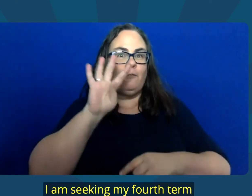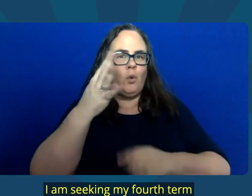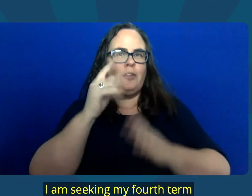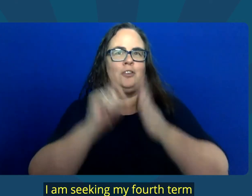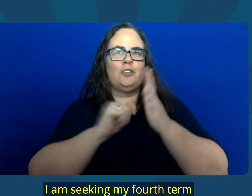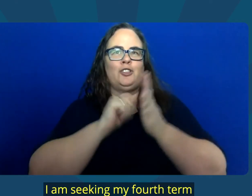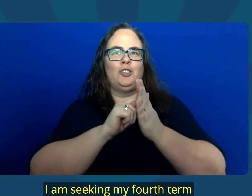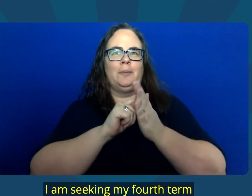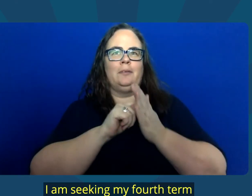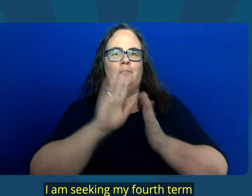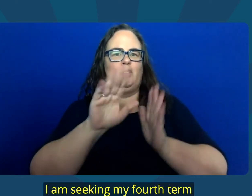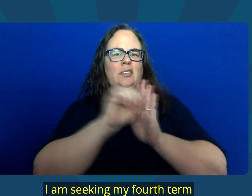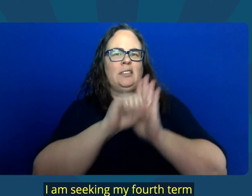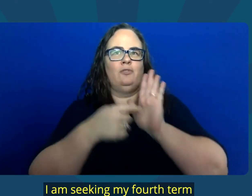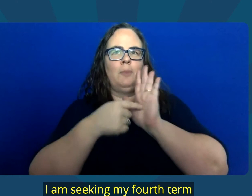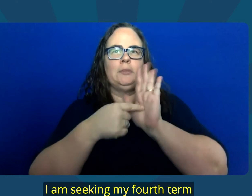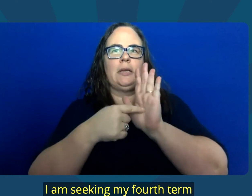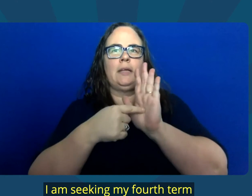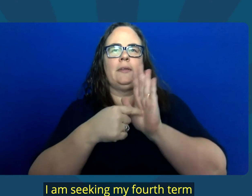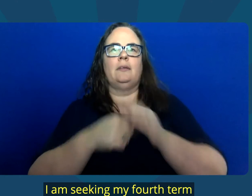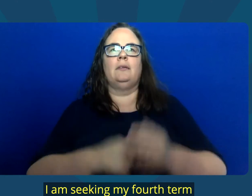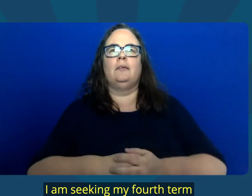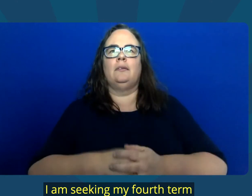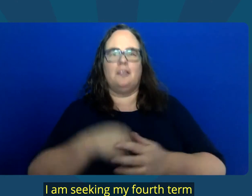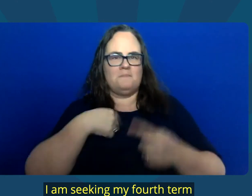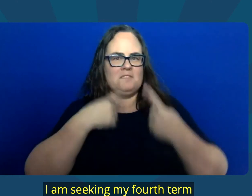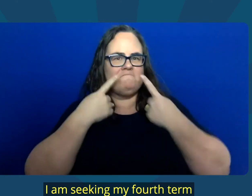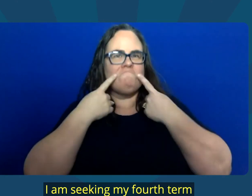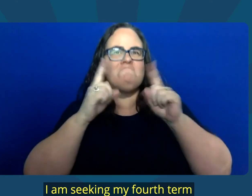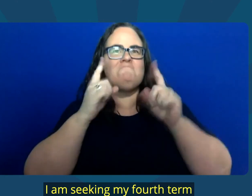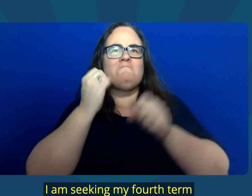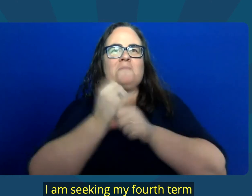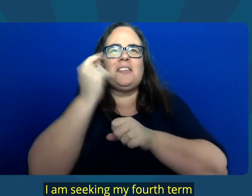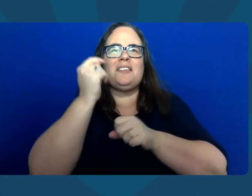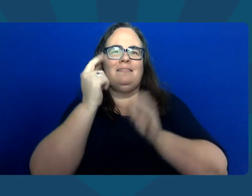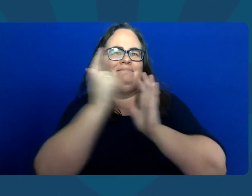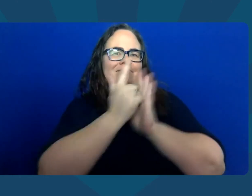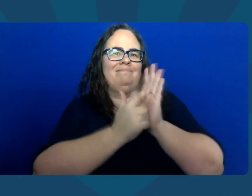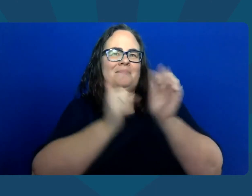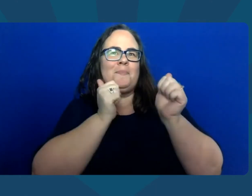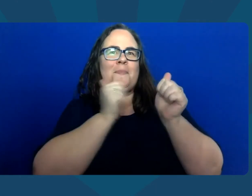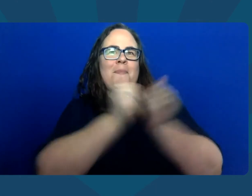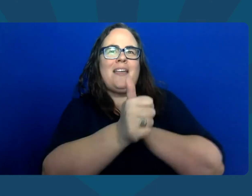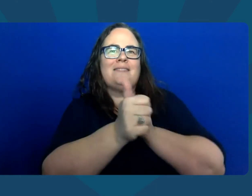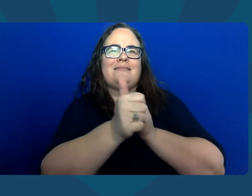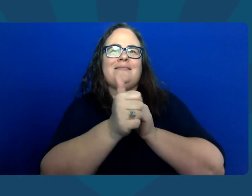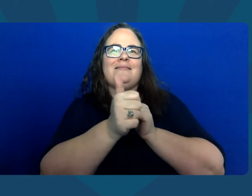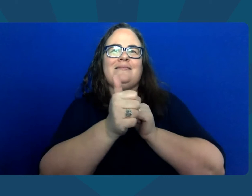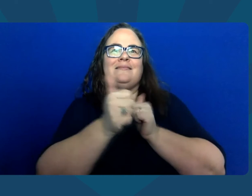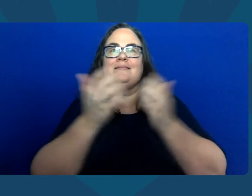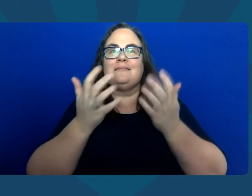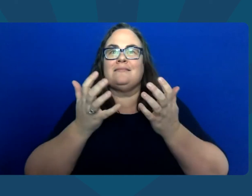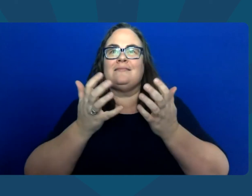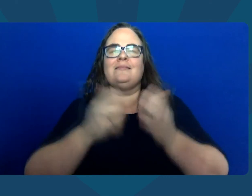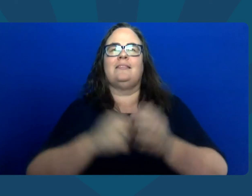I am seeking my fourth term as your state representative. I have been successful in